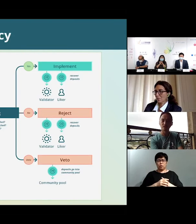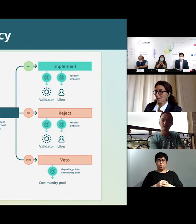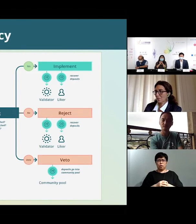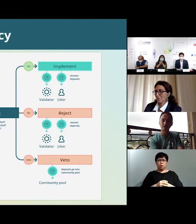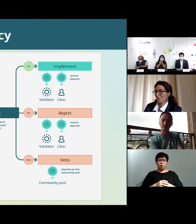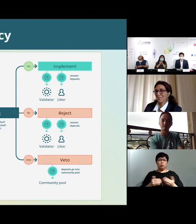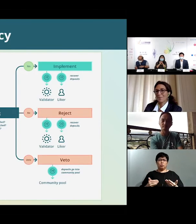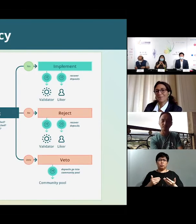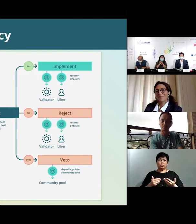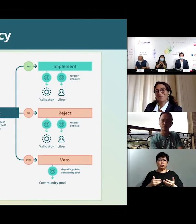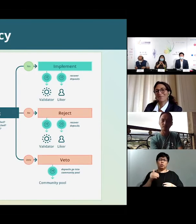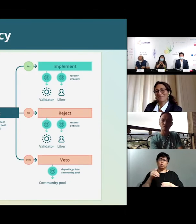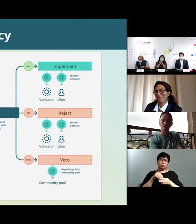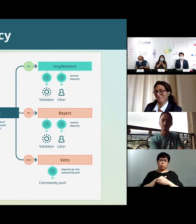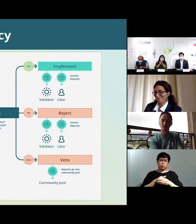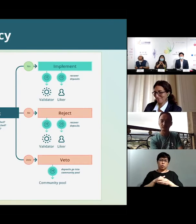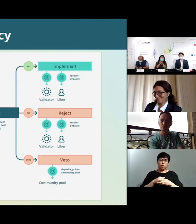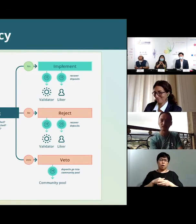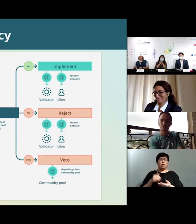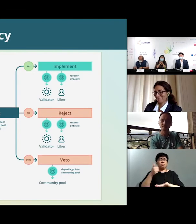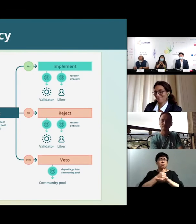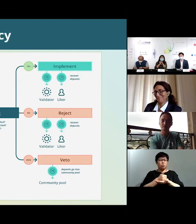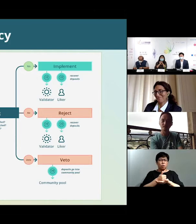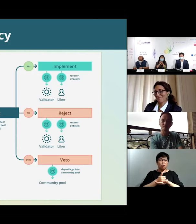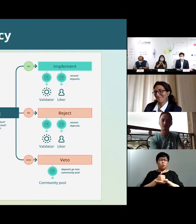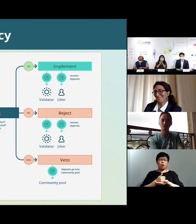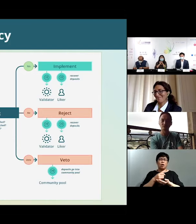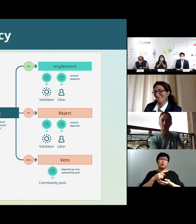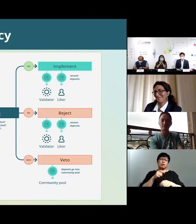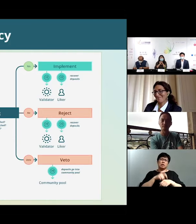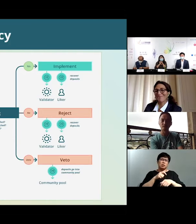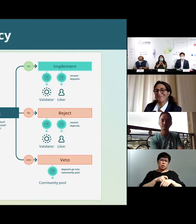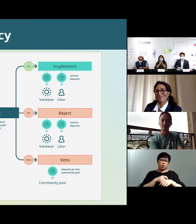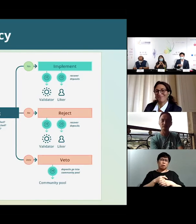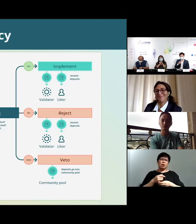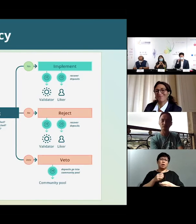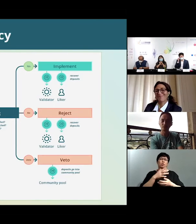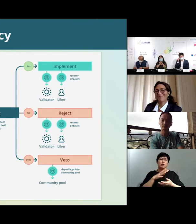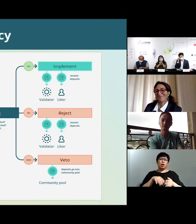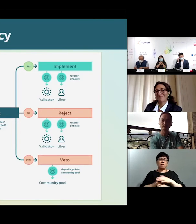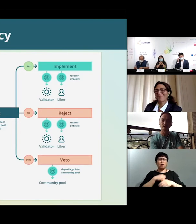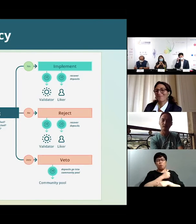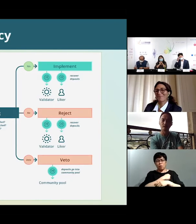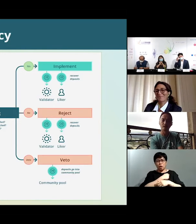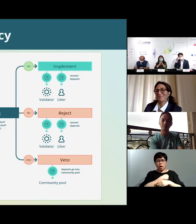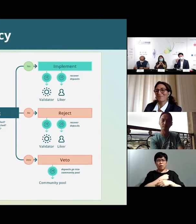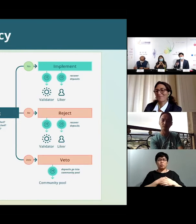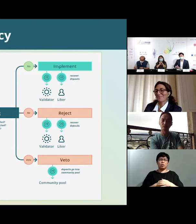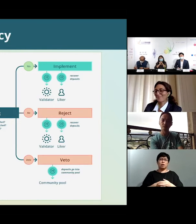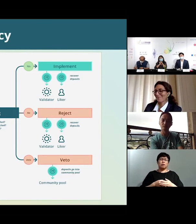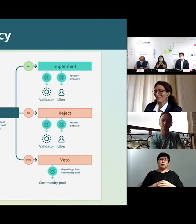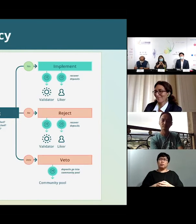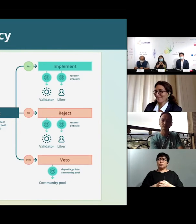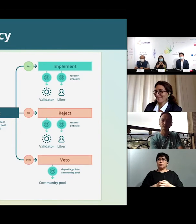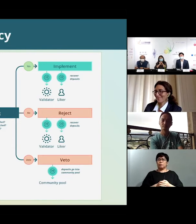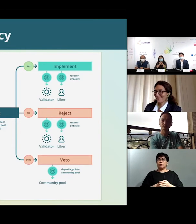go lazy, you can betray your stakeholders, because you can be, if you do, people